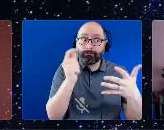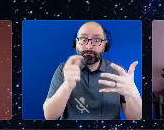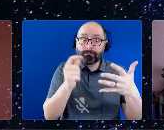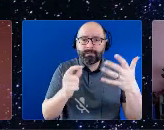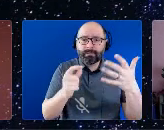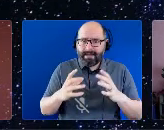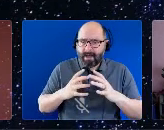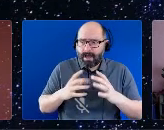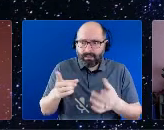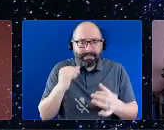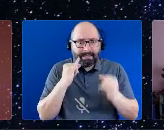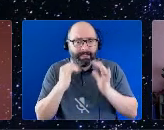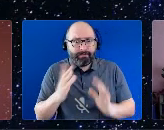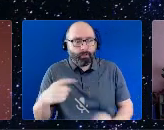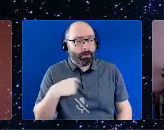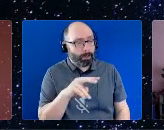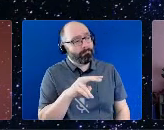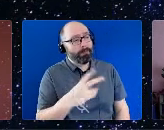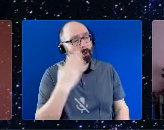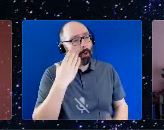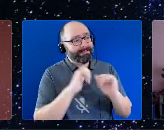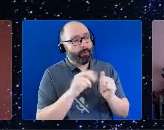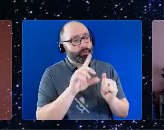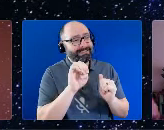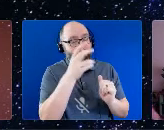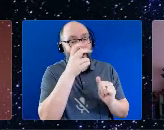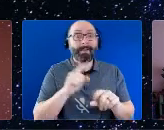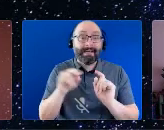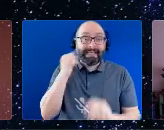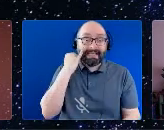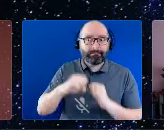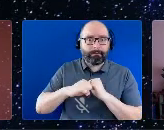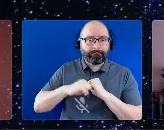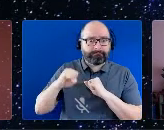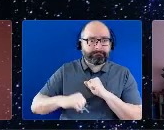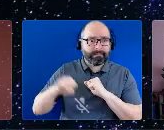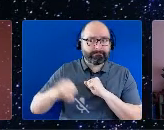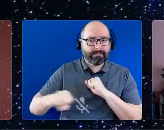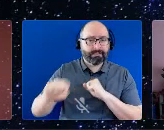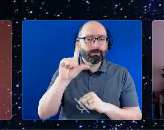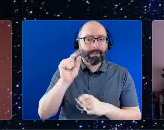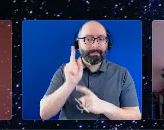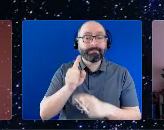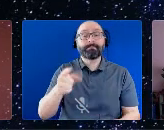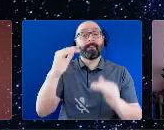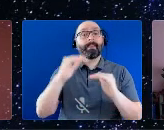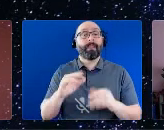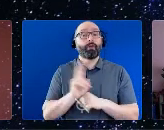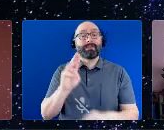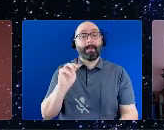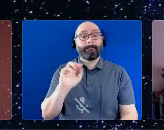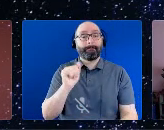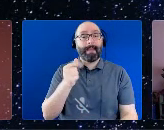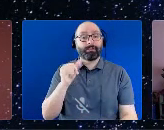terrible. But if you're having to debug 20 bugs, or if it's taking 20 minutes, that might be a problem. Use magic methods. This goes back to that statement